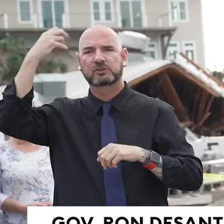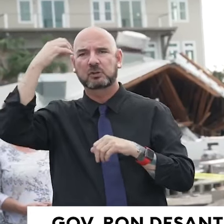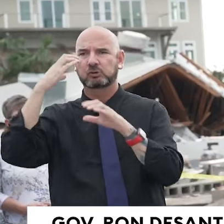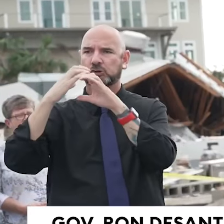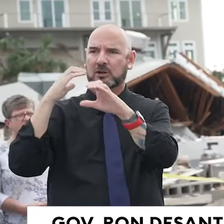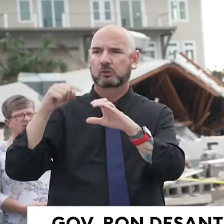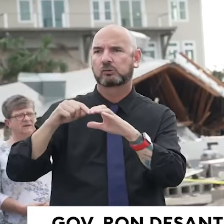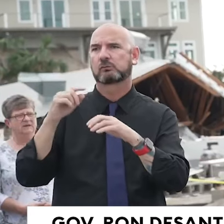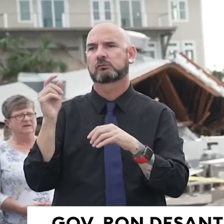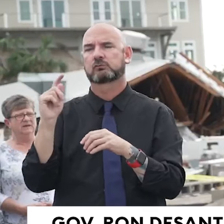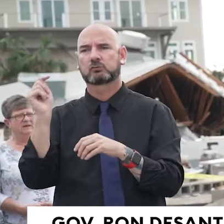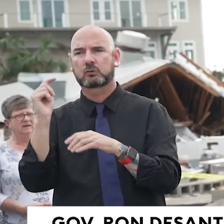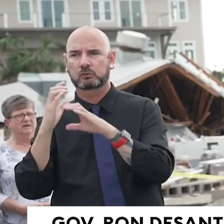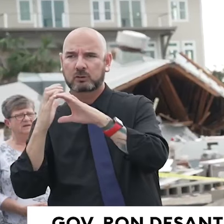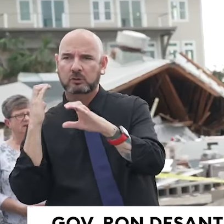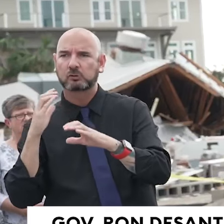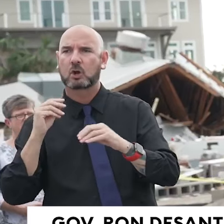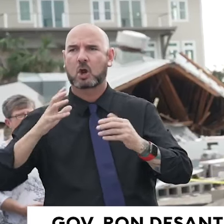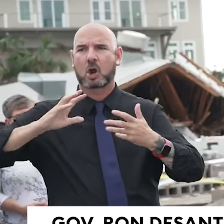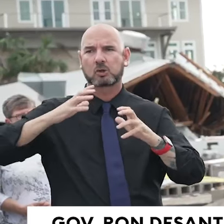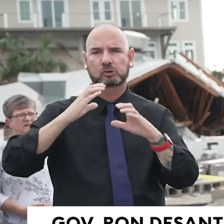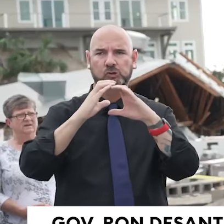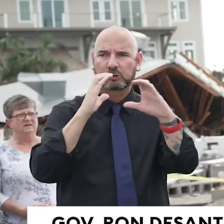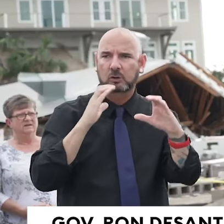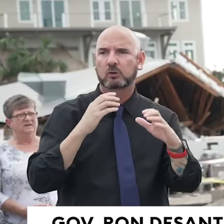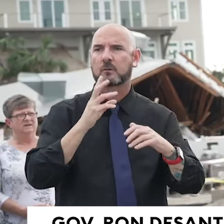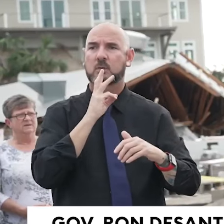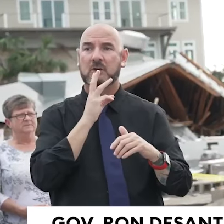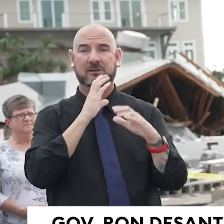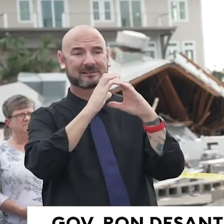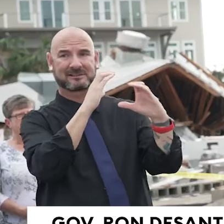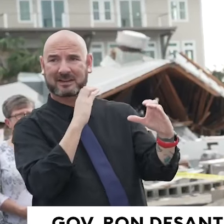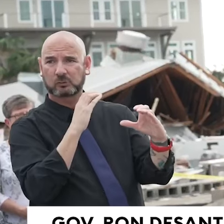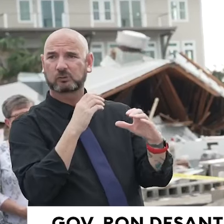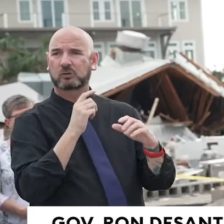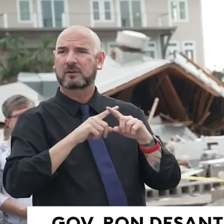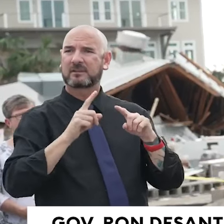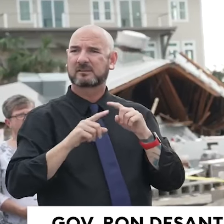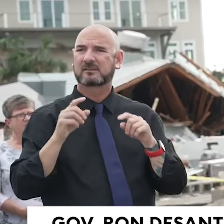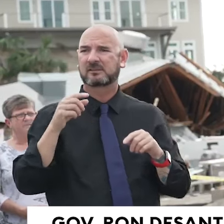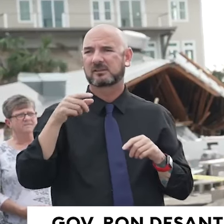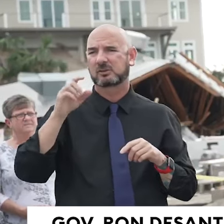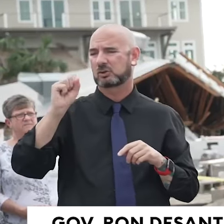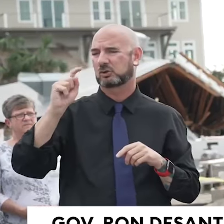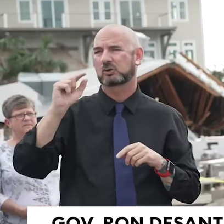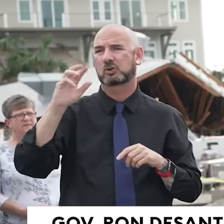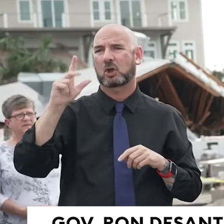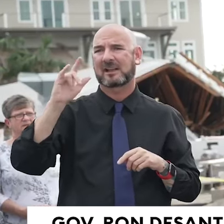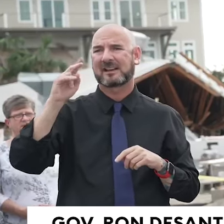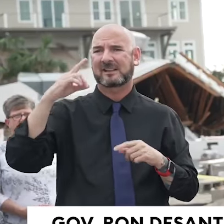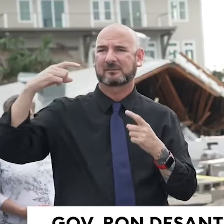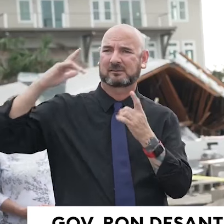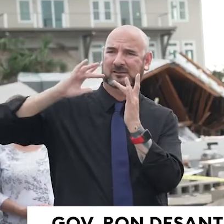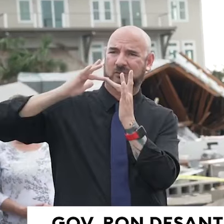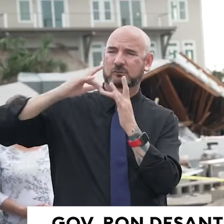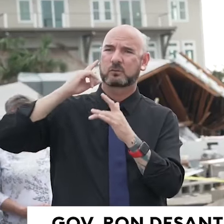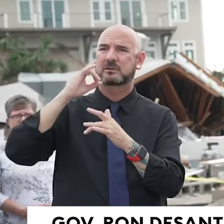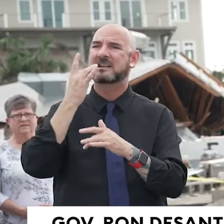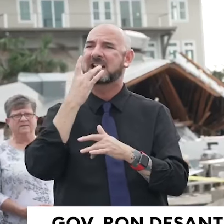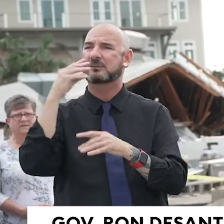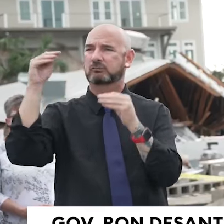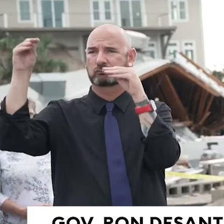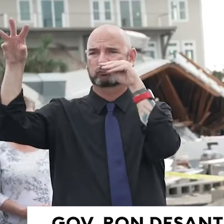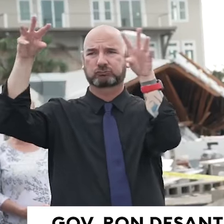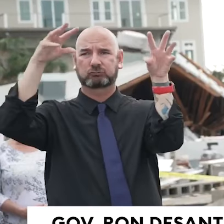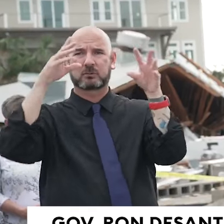laundry trailer, a water tanker, Starlink internet, light towers, mobile EOC command unit, generators,